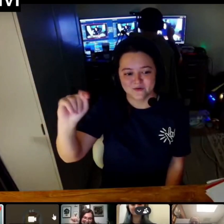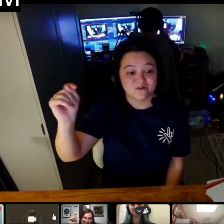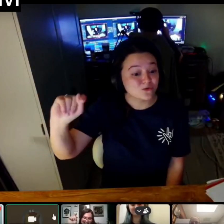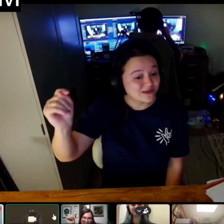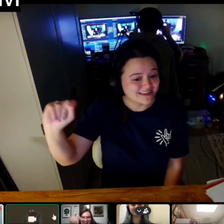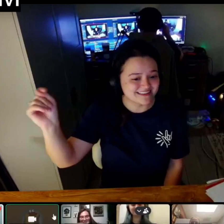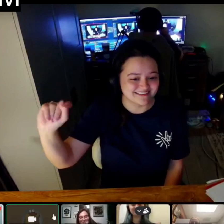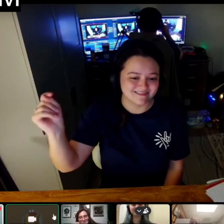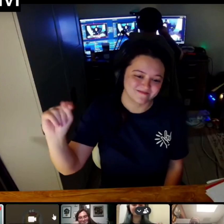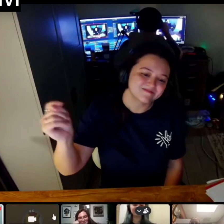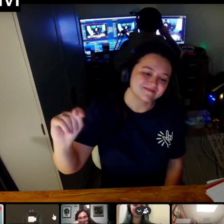or toilet.